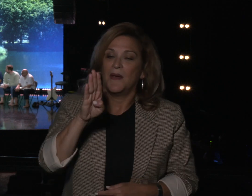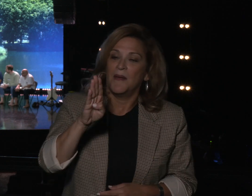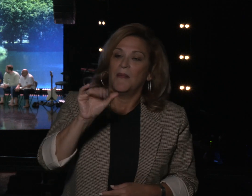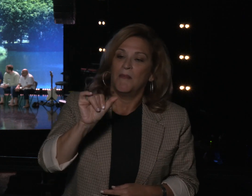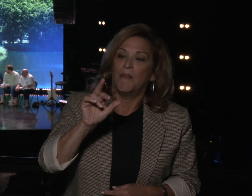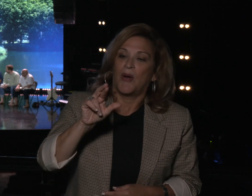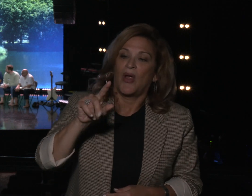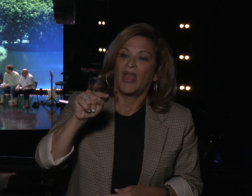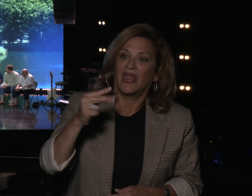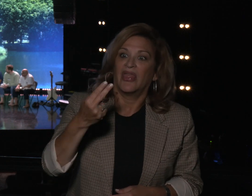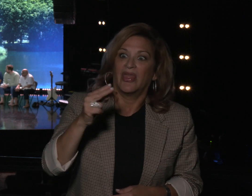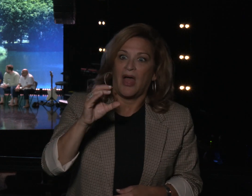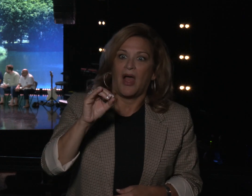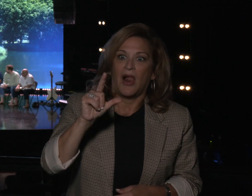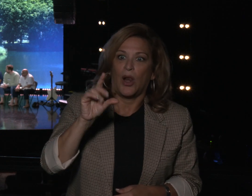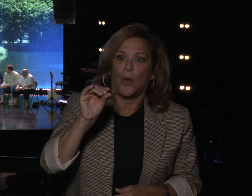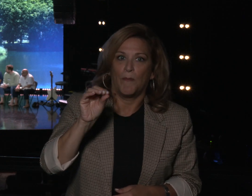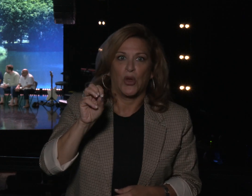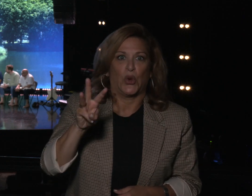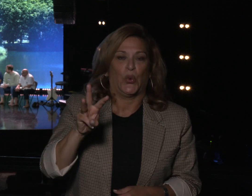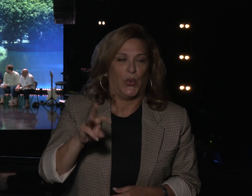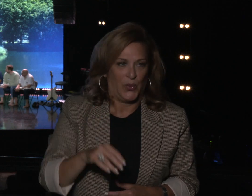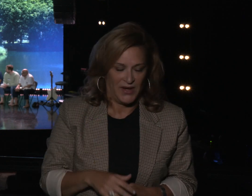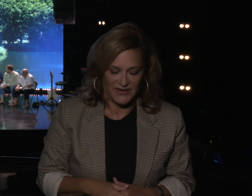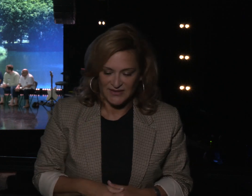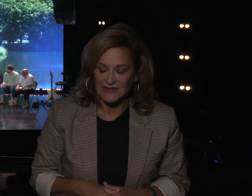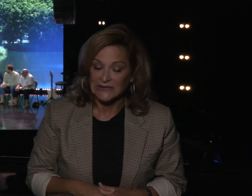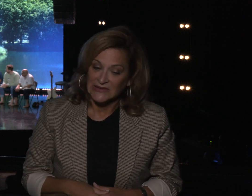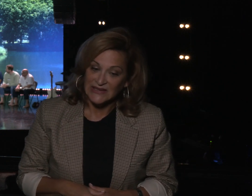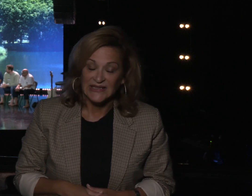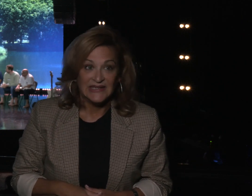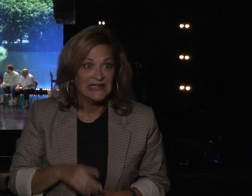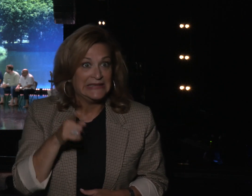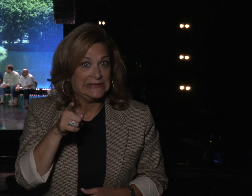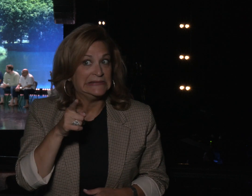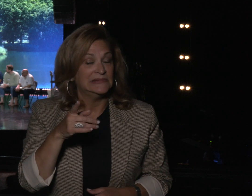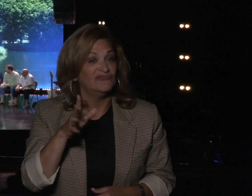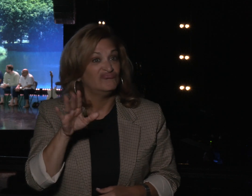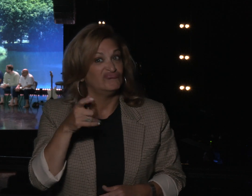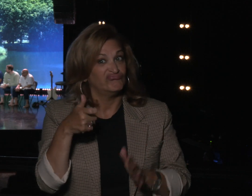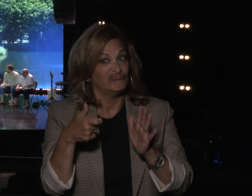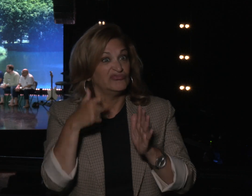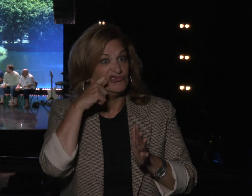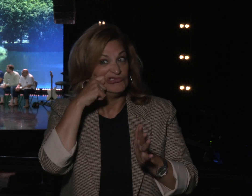Bartholomew was a little racist.